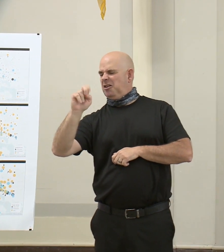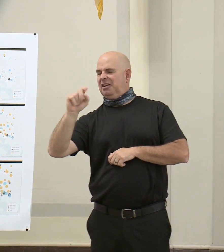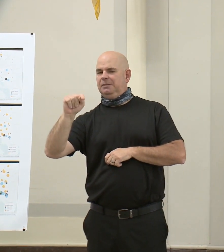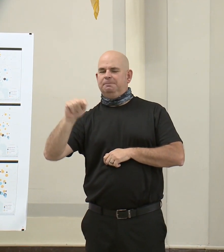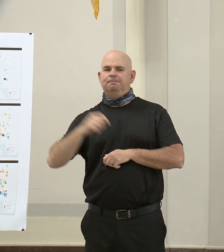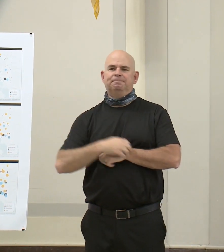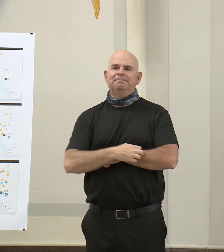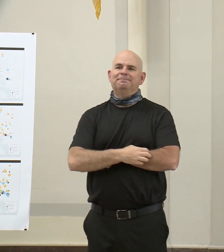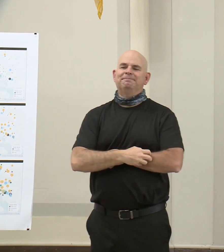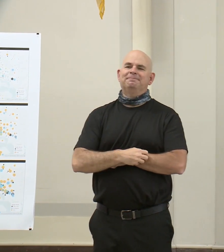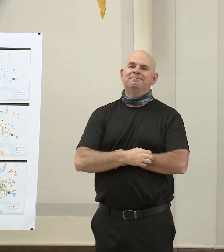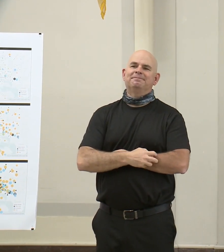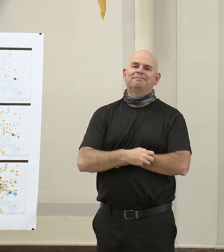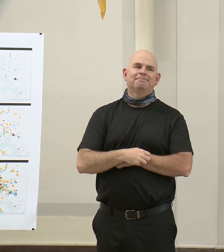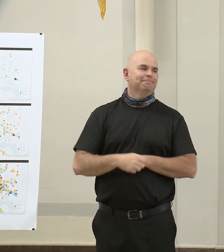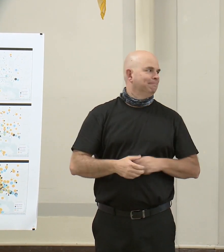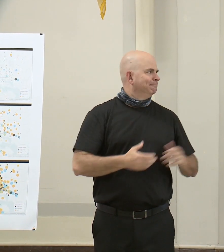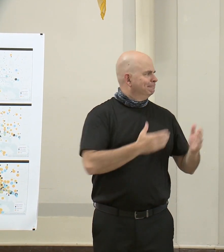Thank you.